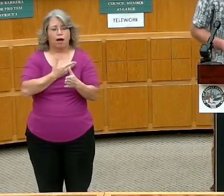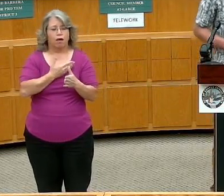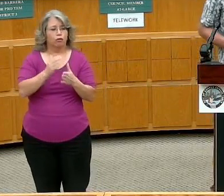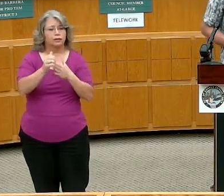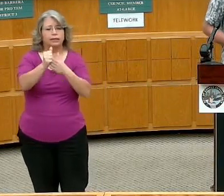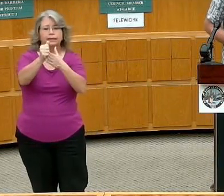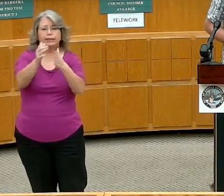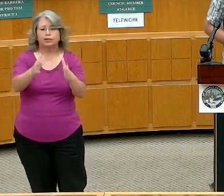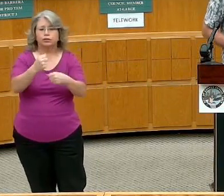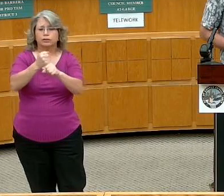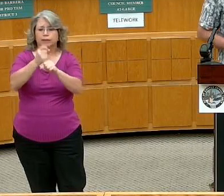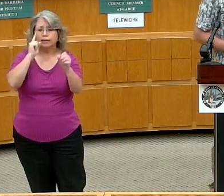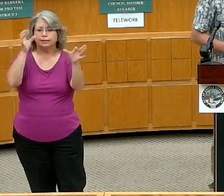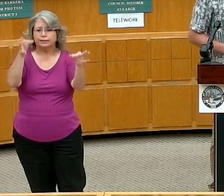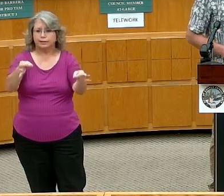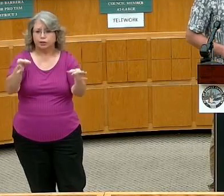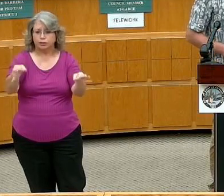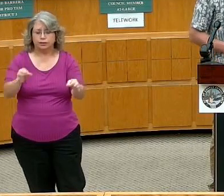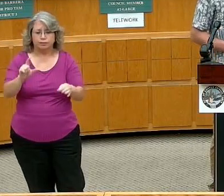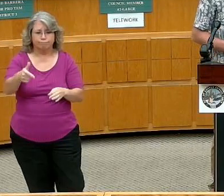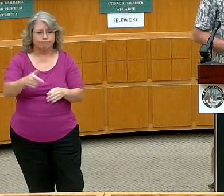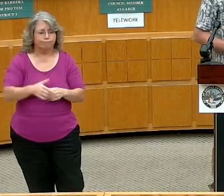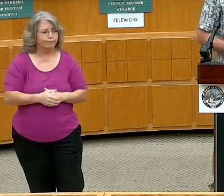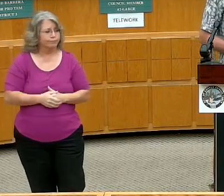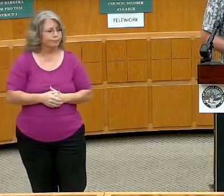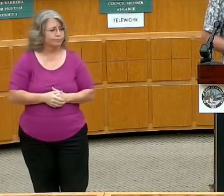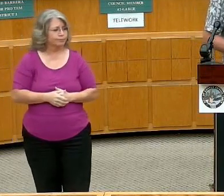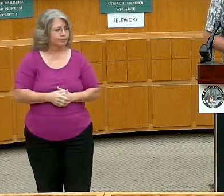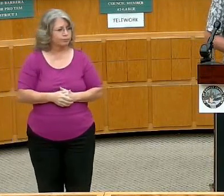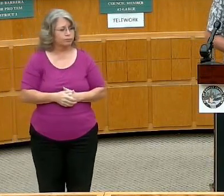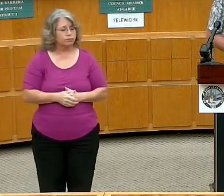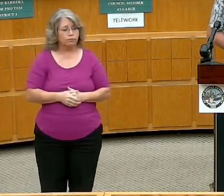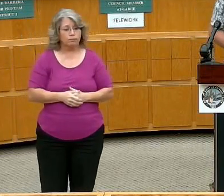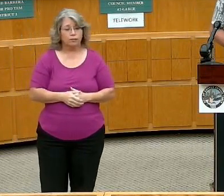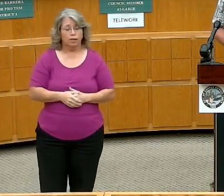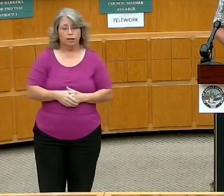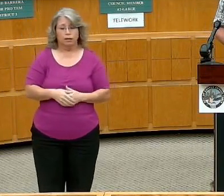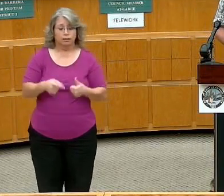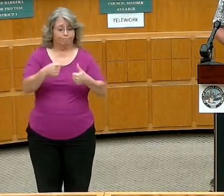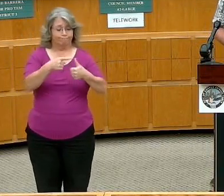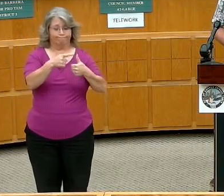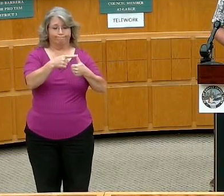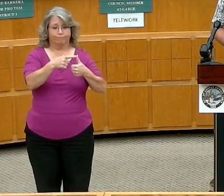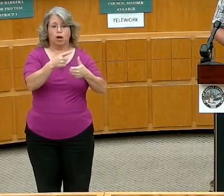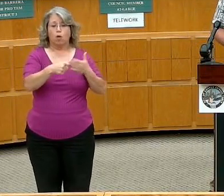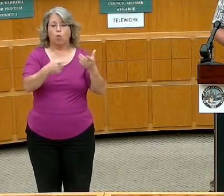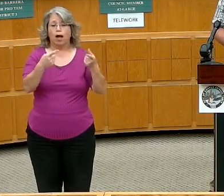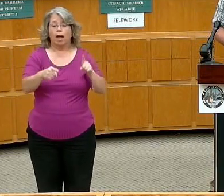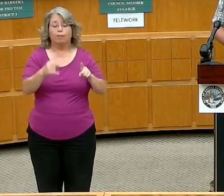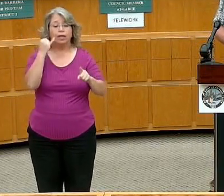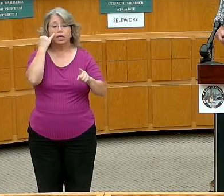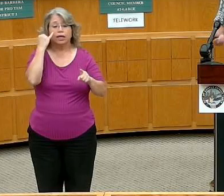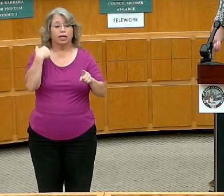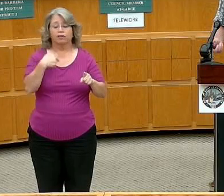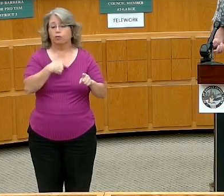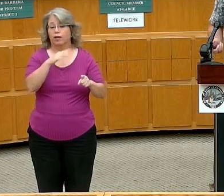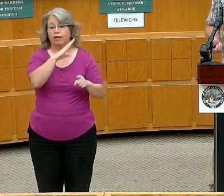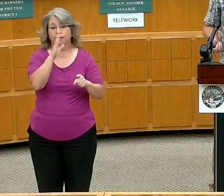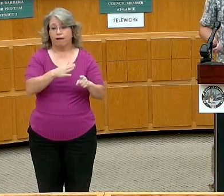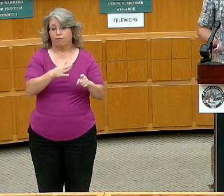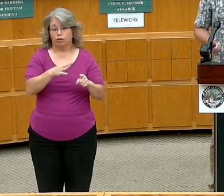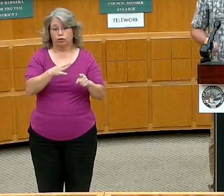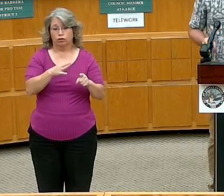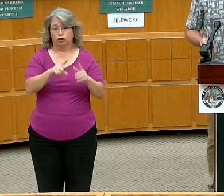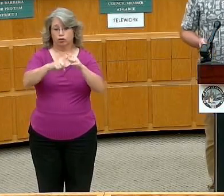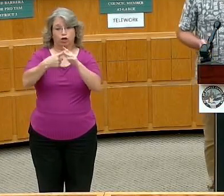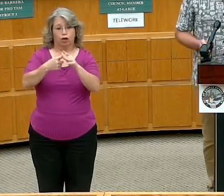Pressing questions that we addressed: 1, what would have happened if we had never enacted social distancing? Would it be any different than